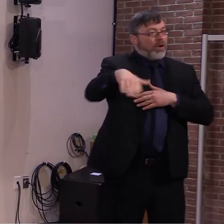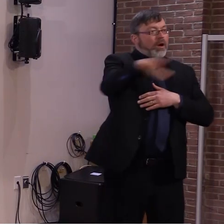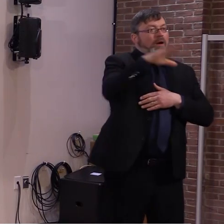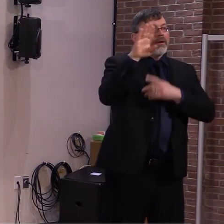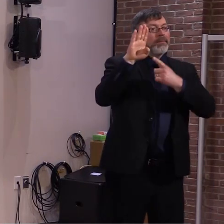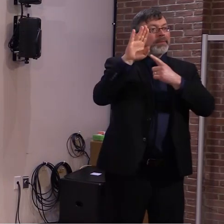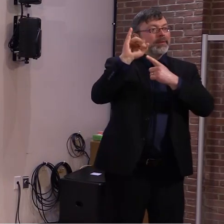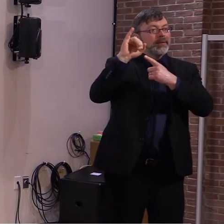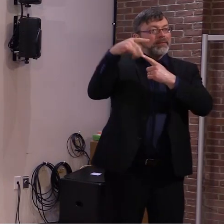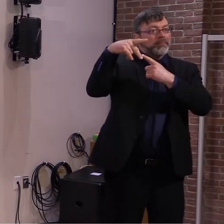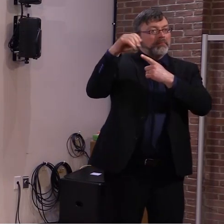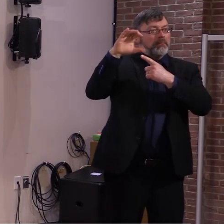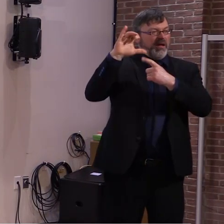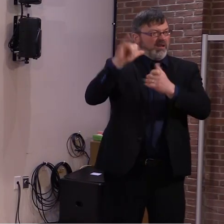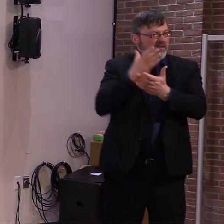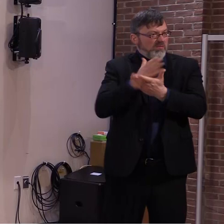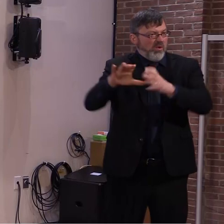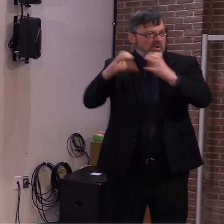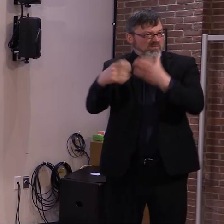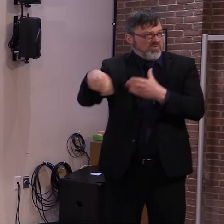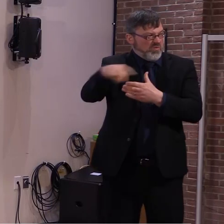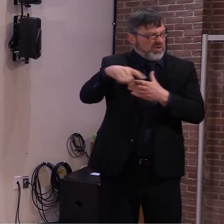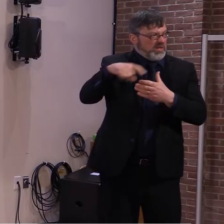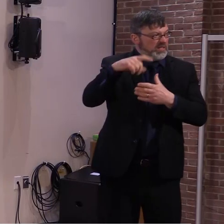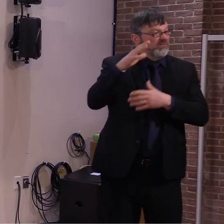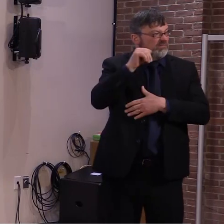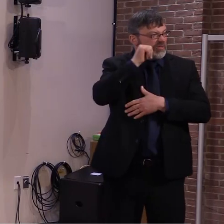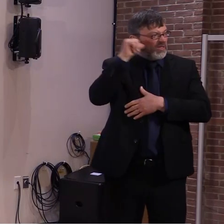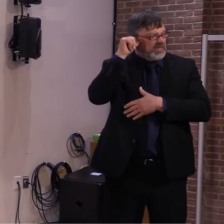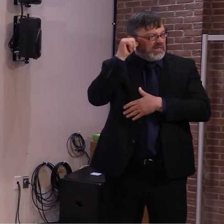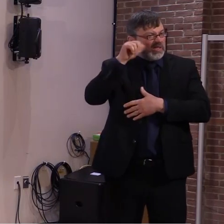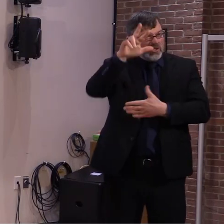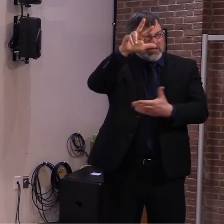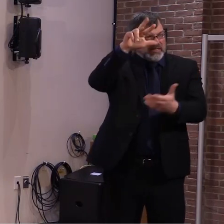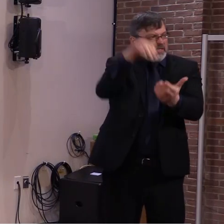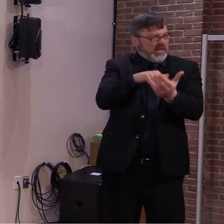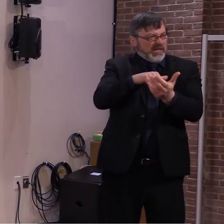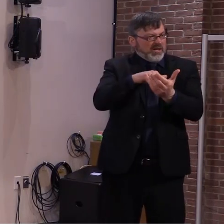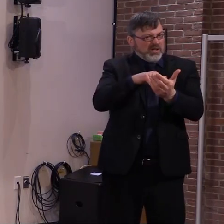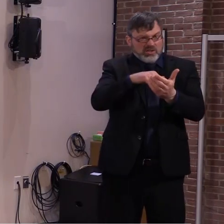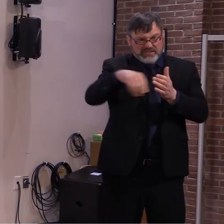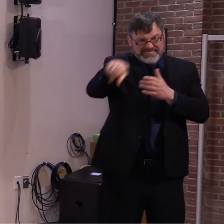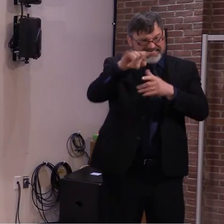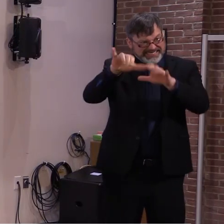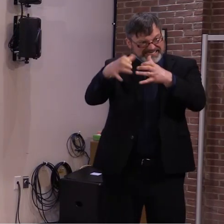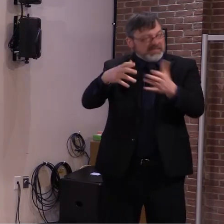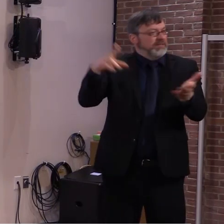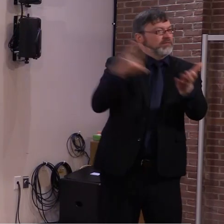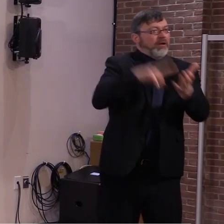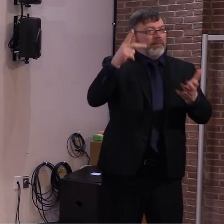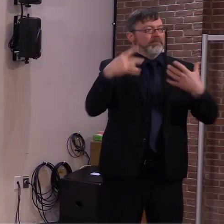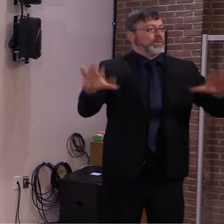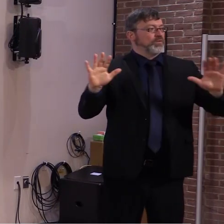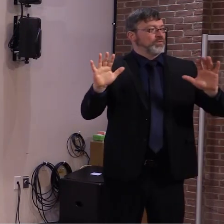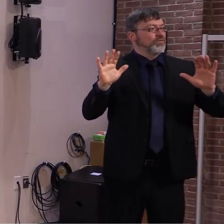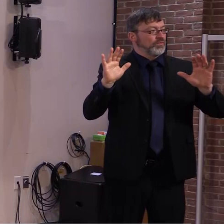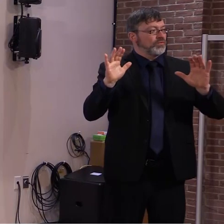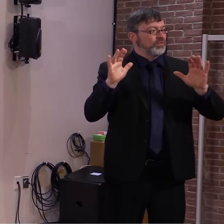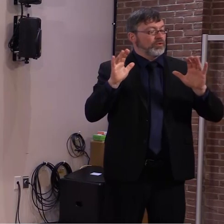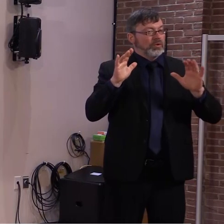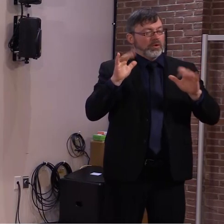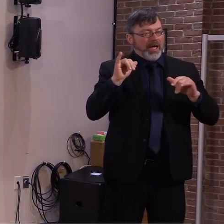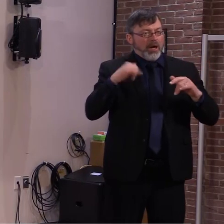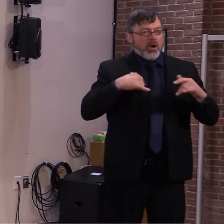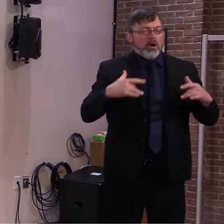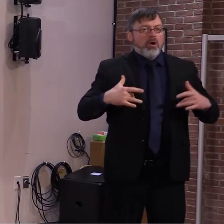3,000 BIPOC Vermonters and household members have made appointments. This is a 7% improvement, and